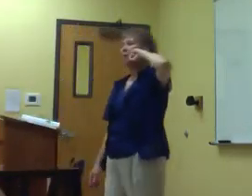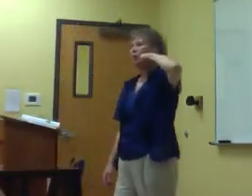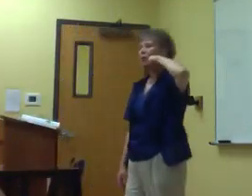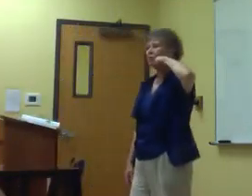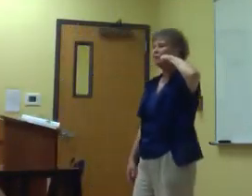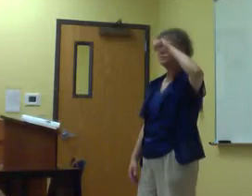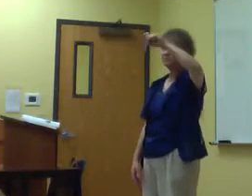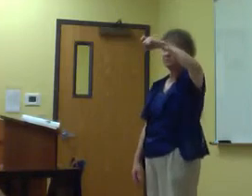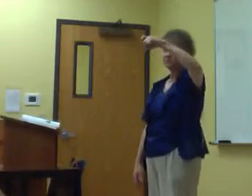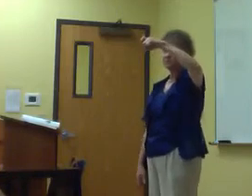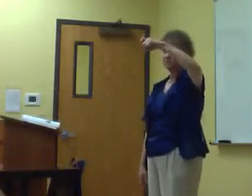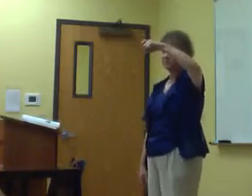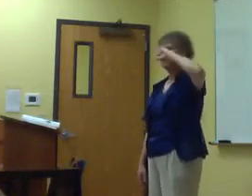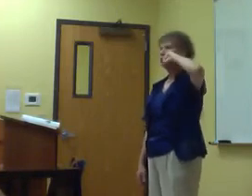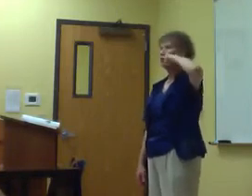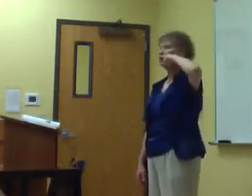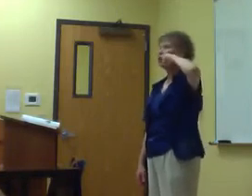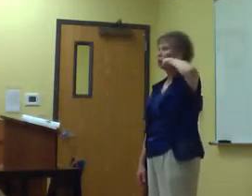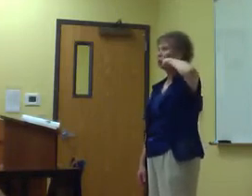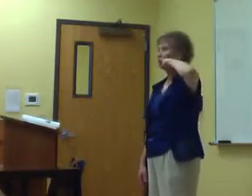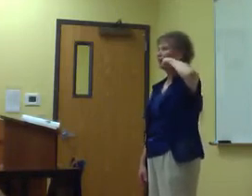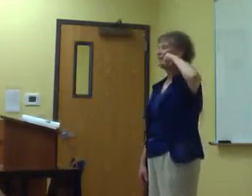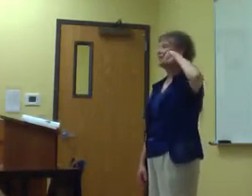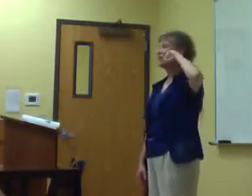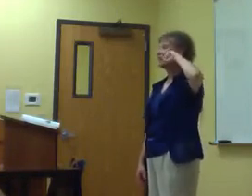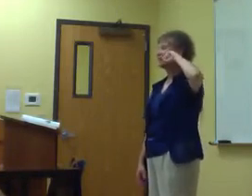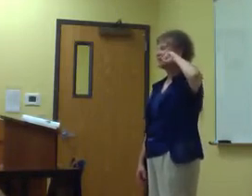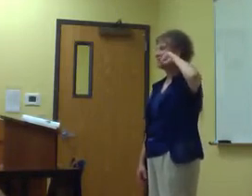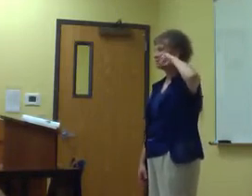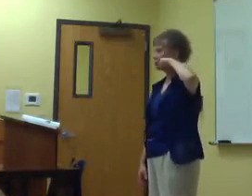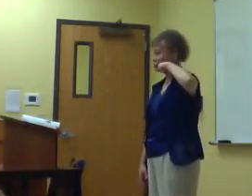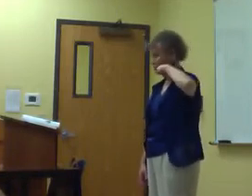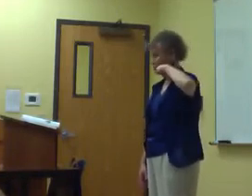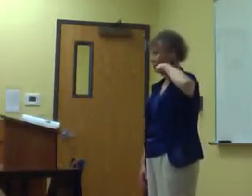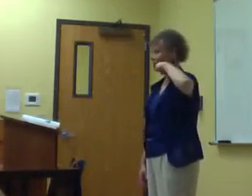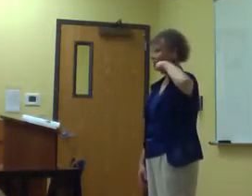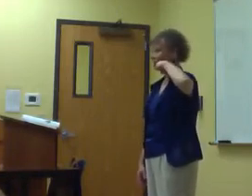apple with a core, candy, drilling a hole in your teeth.